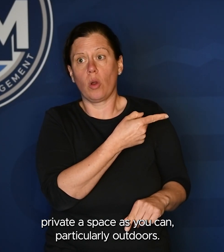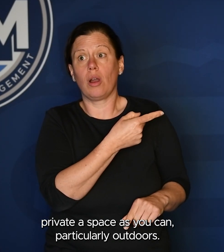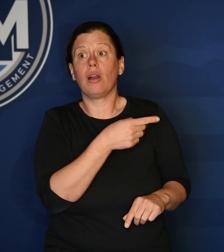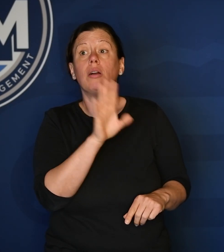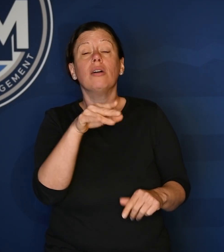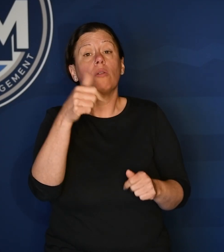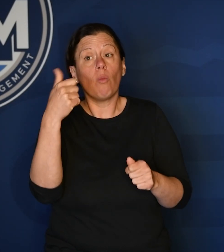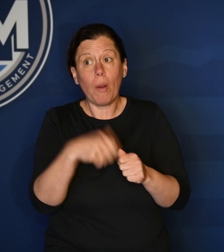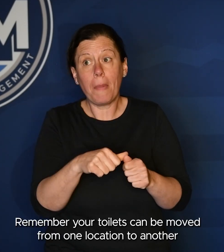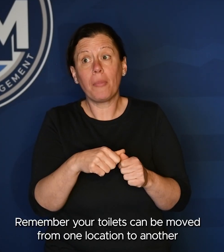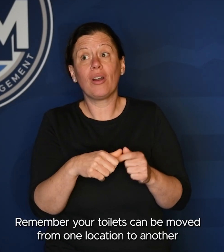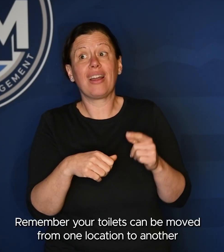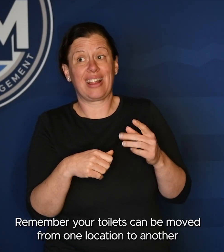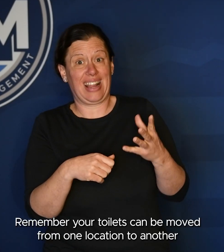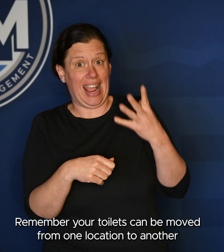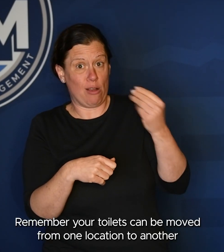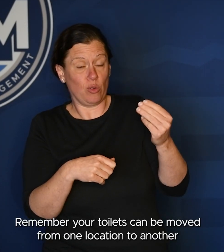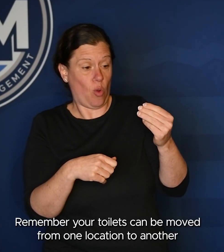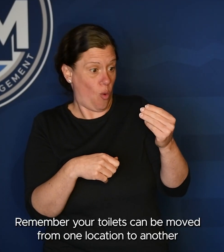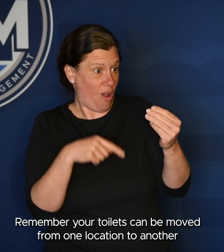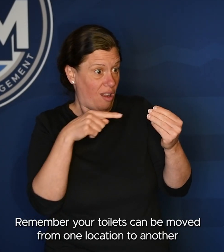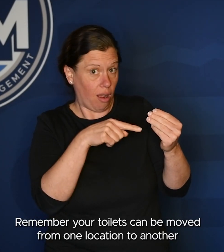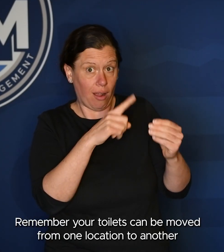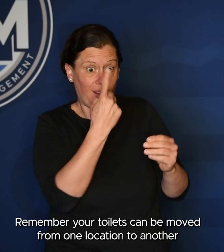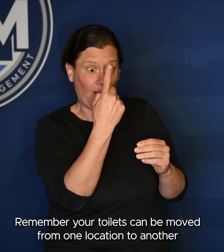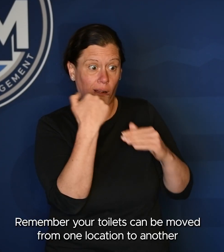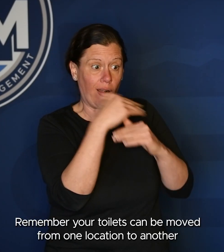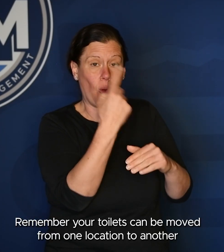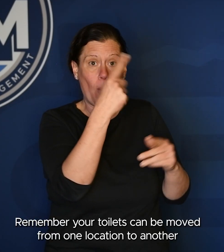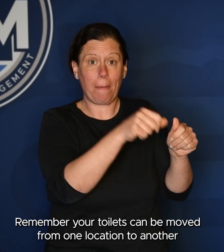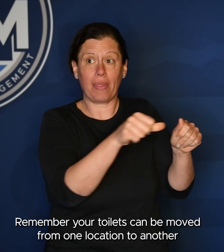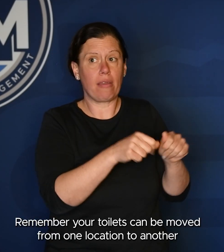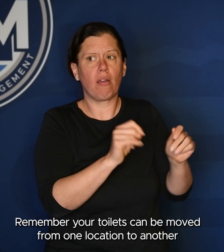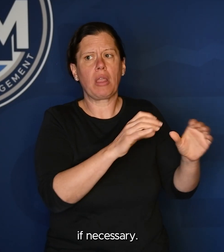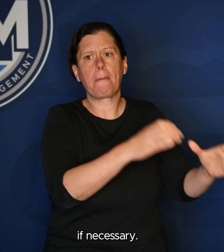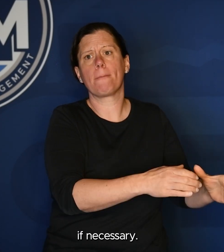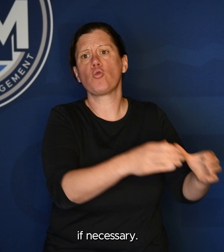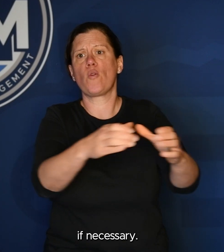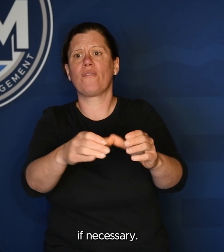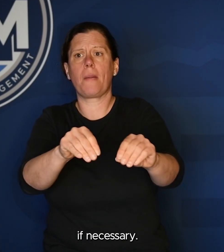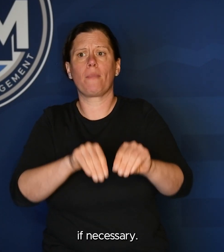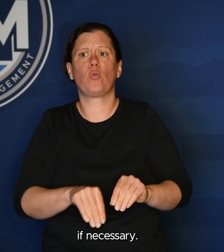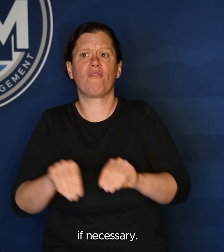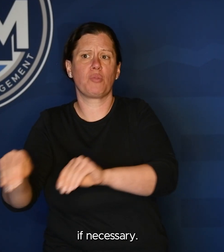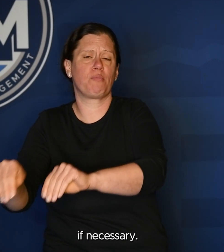outdoors. Remember, your toilets can be moved from one location to another if necessary.